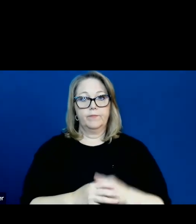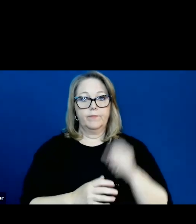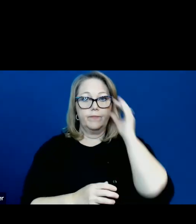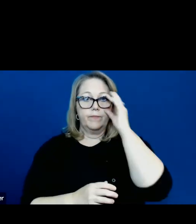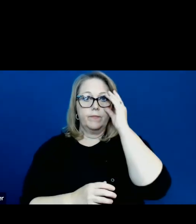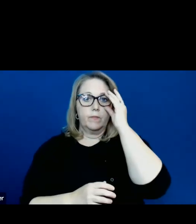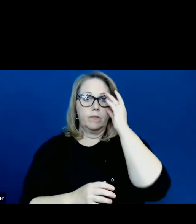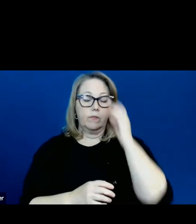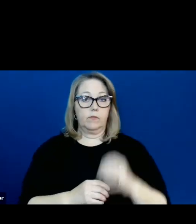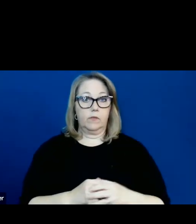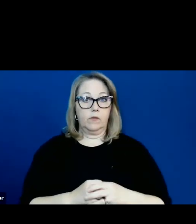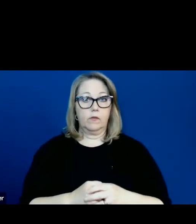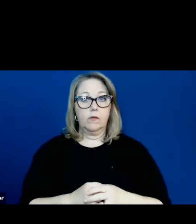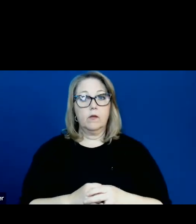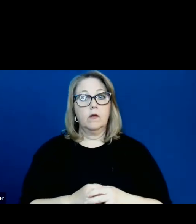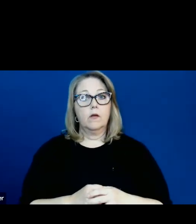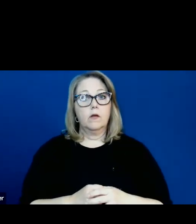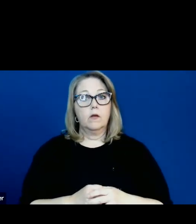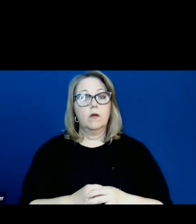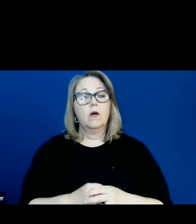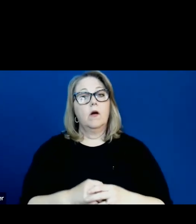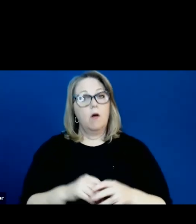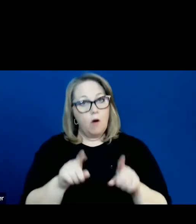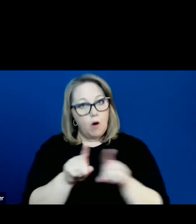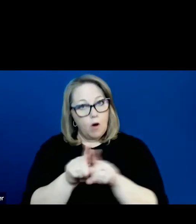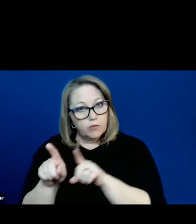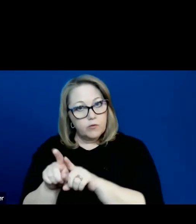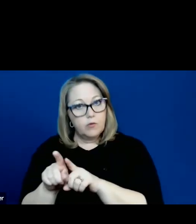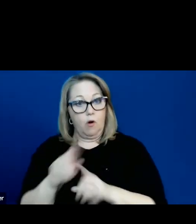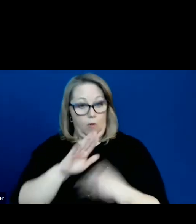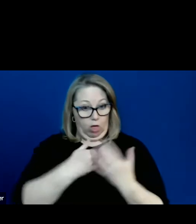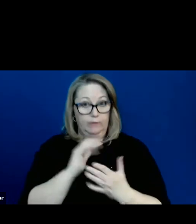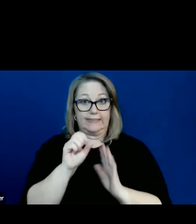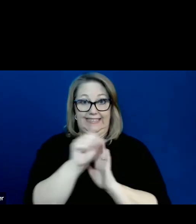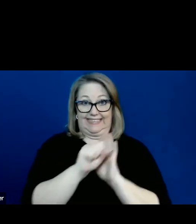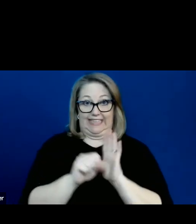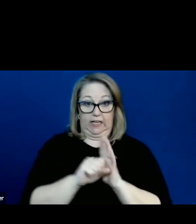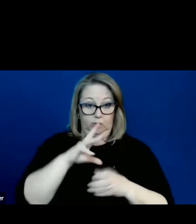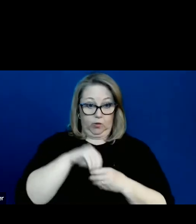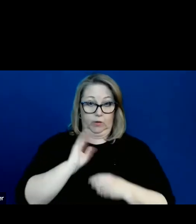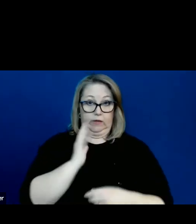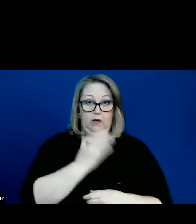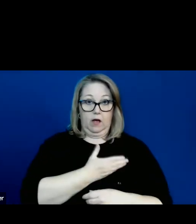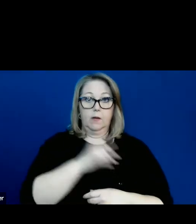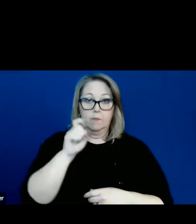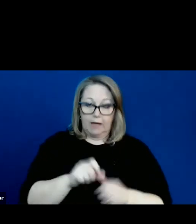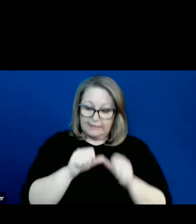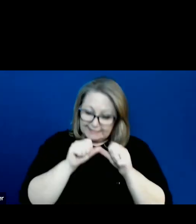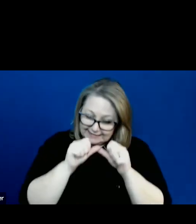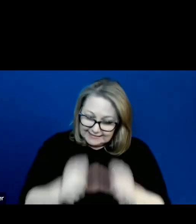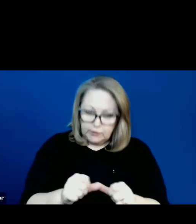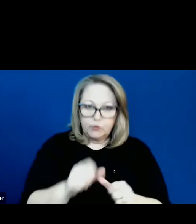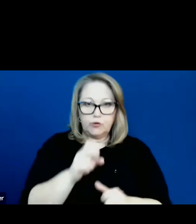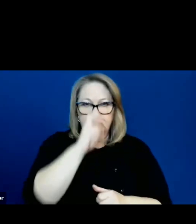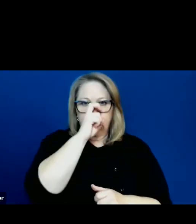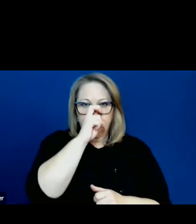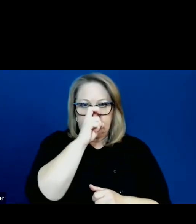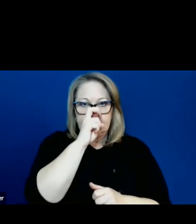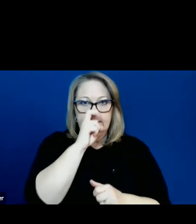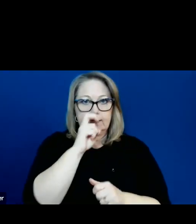All states with continued increases, that includes us, must continue with strict public mitigation and continued